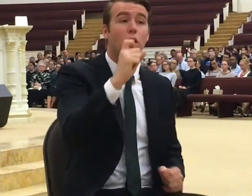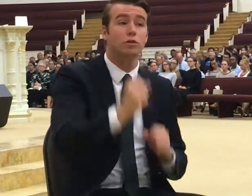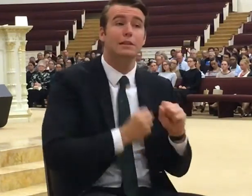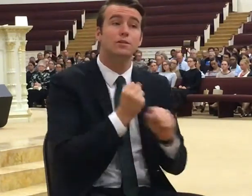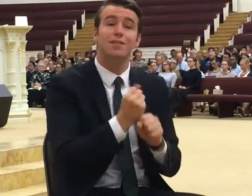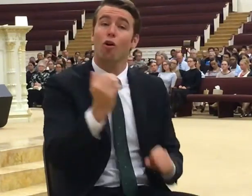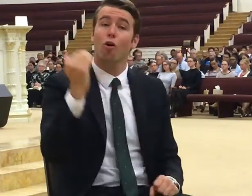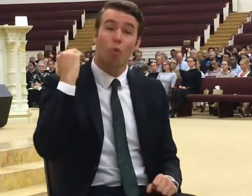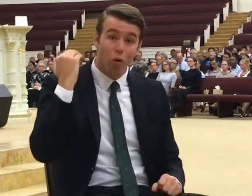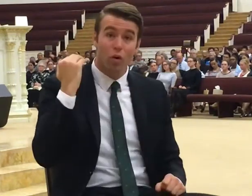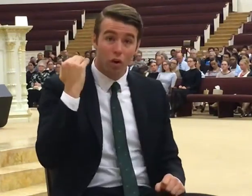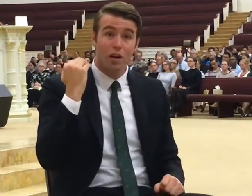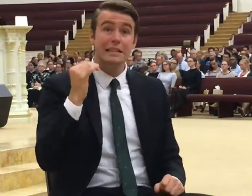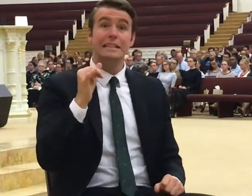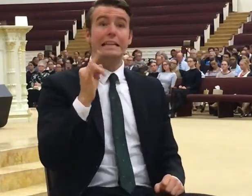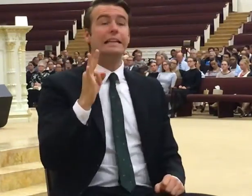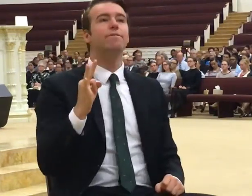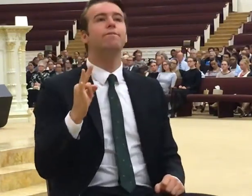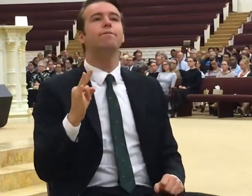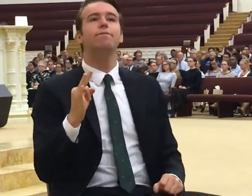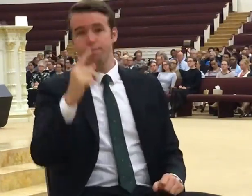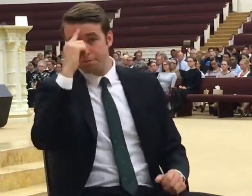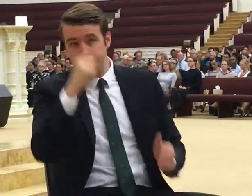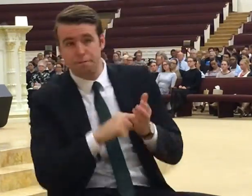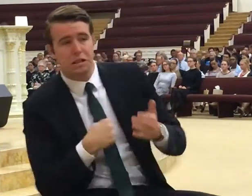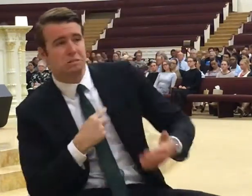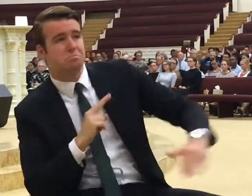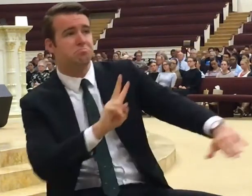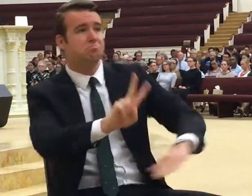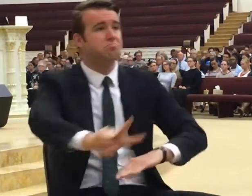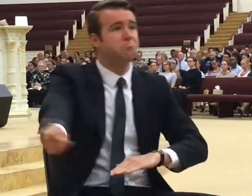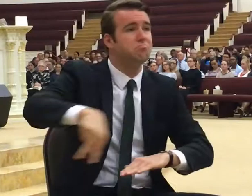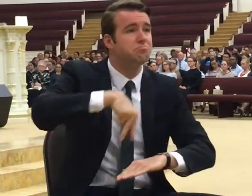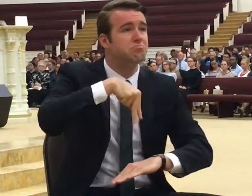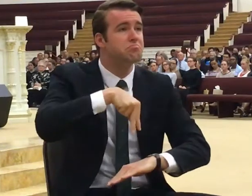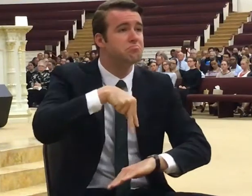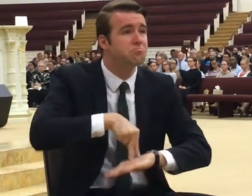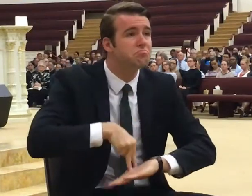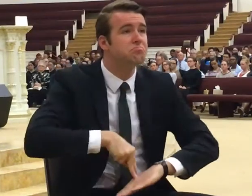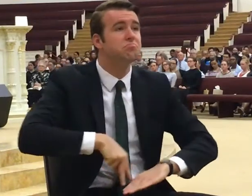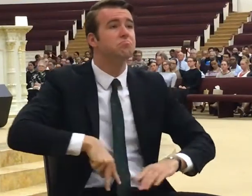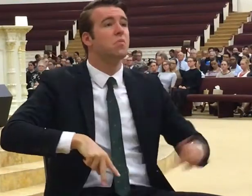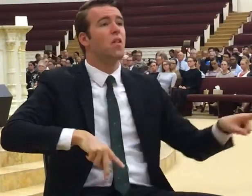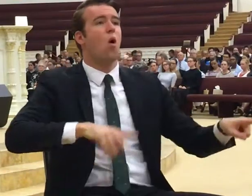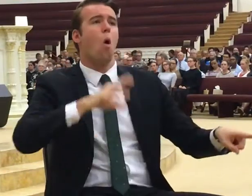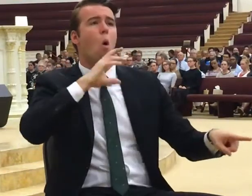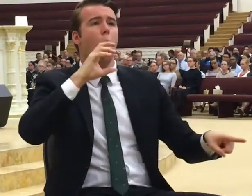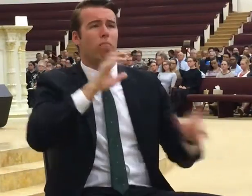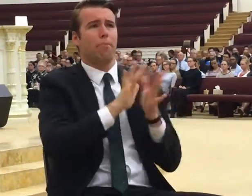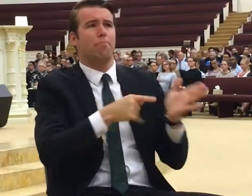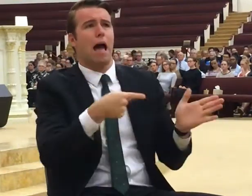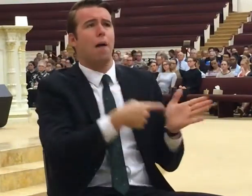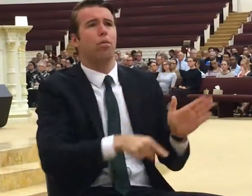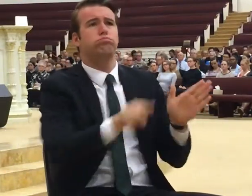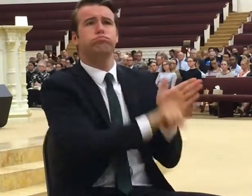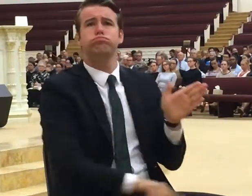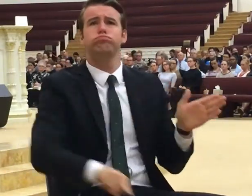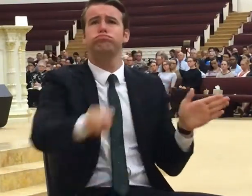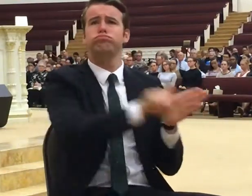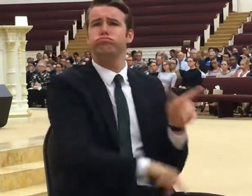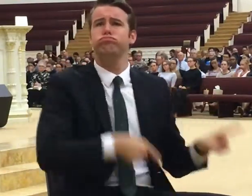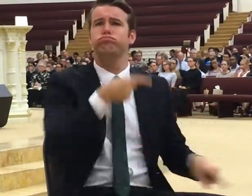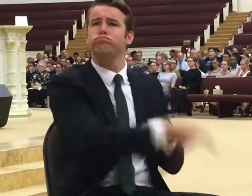100 years ago, to stand up and speak ill of the old black book would have